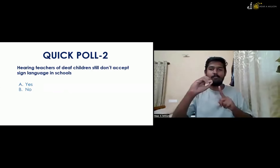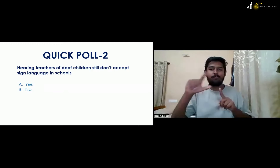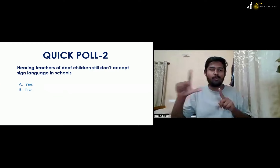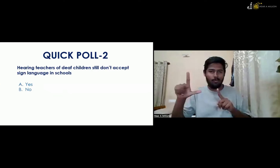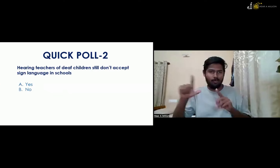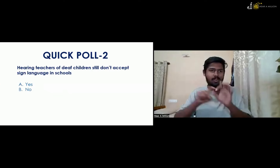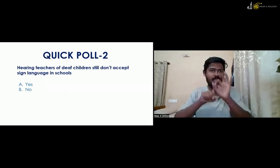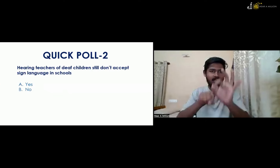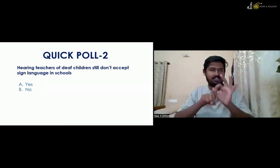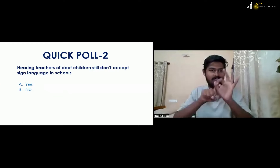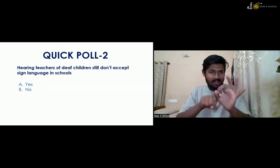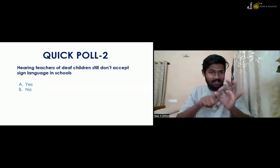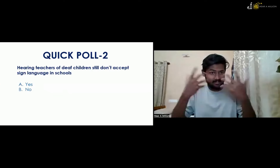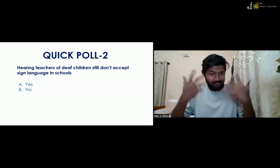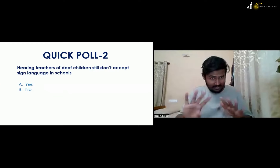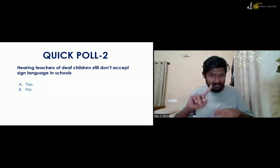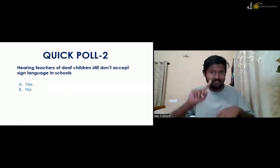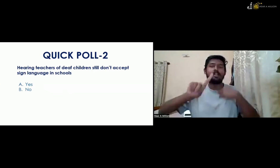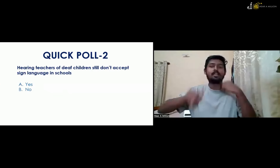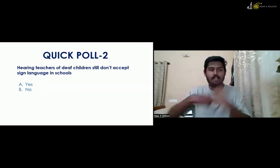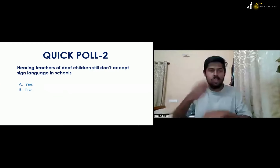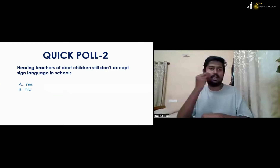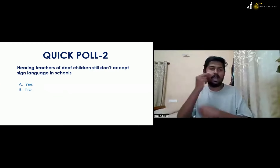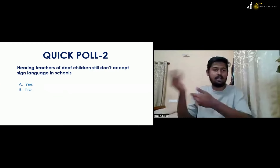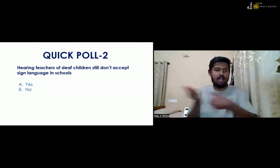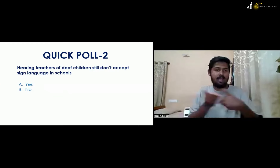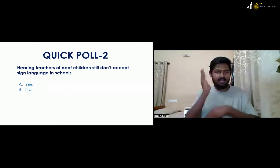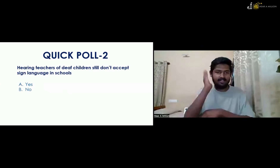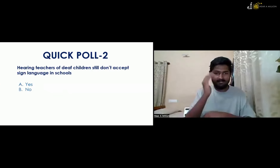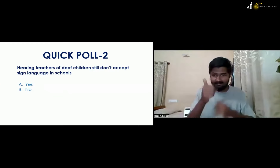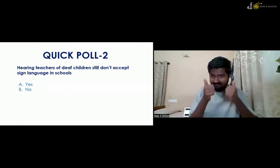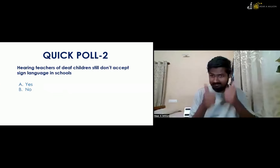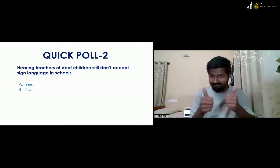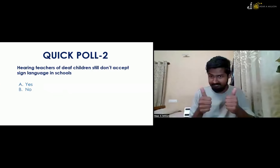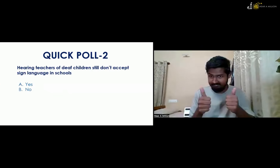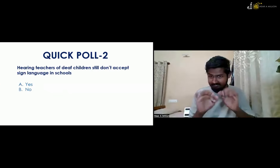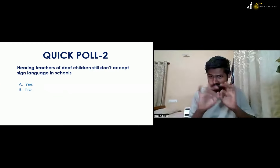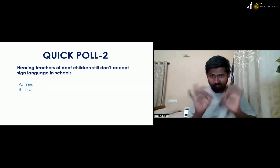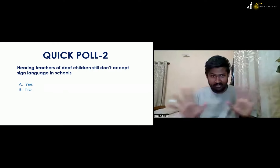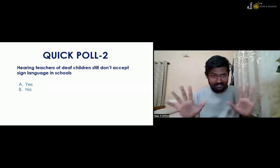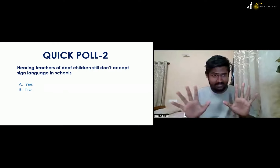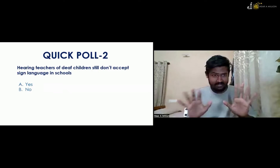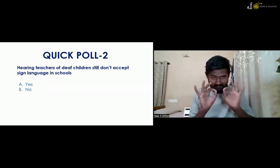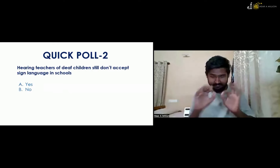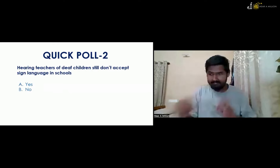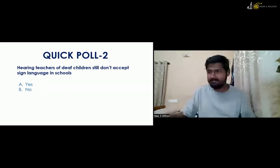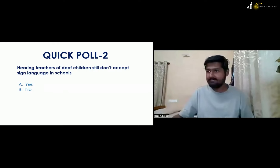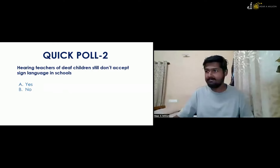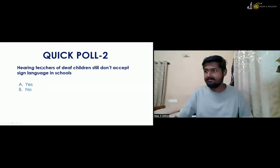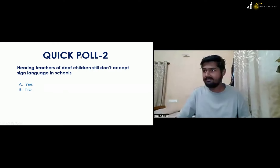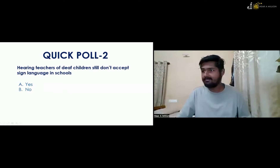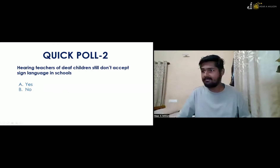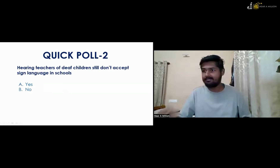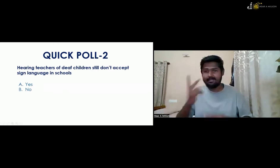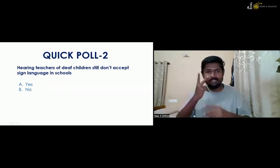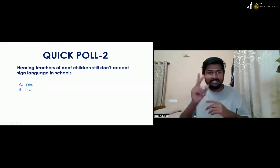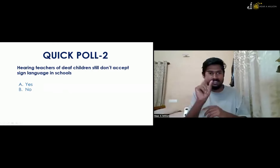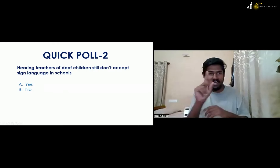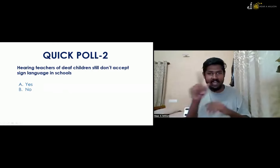Kanika, and so we would like to have a poll question now, and after that we will be having Kanika here